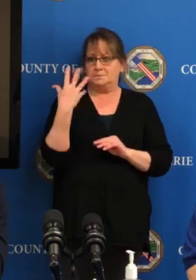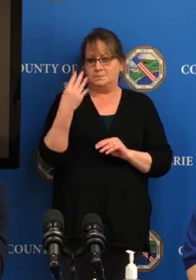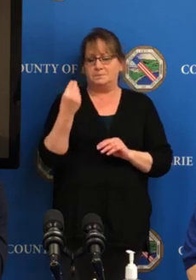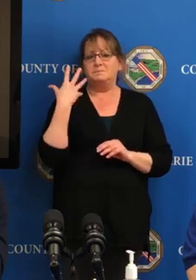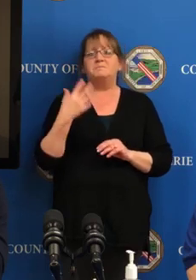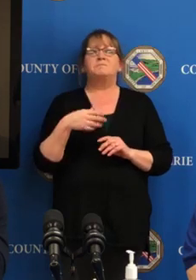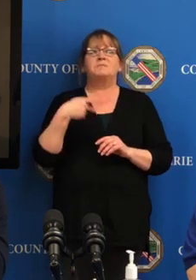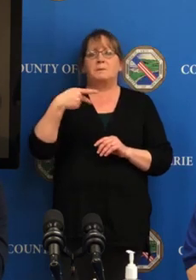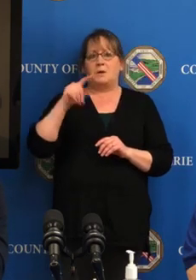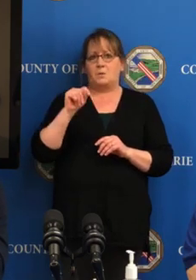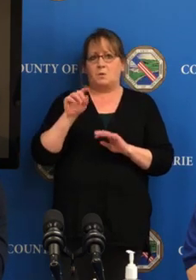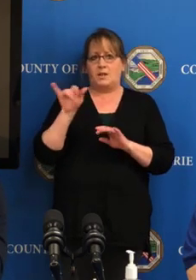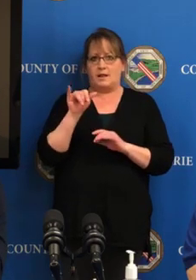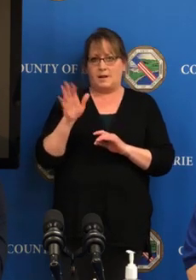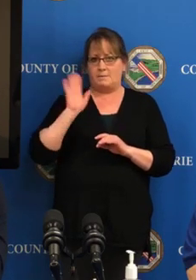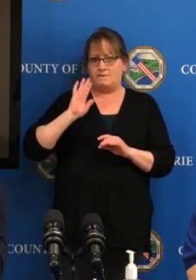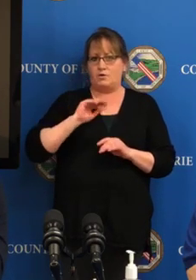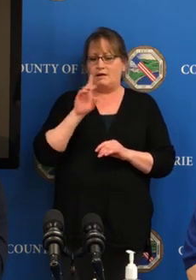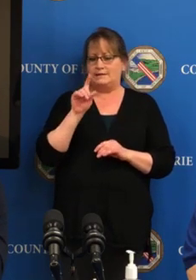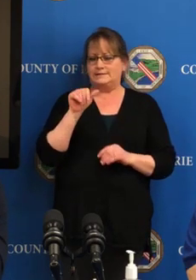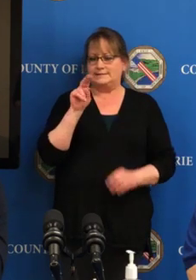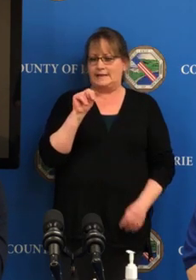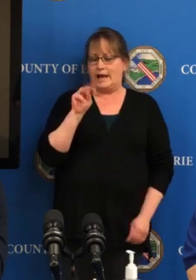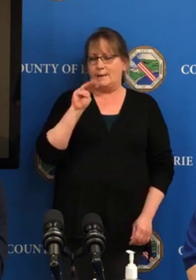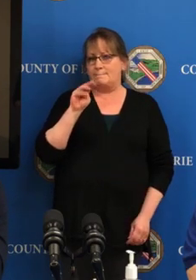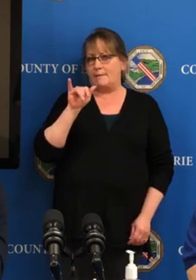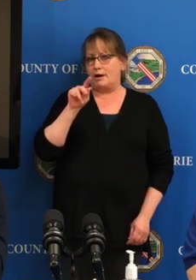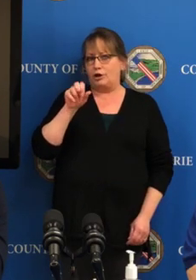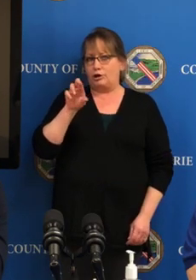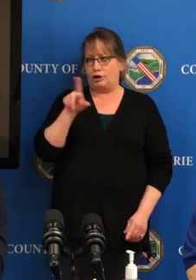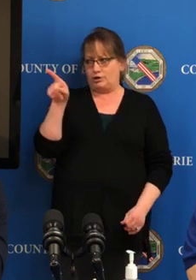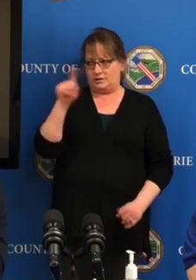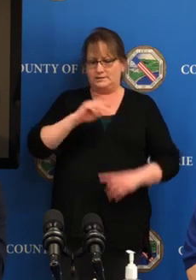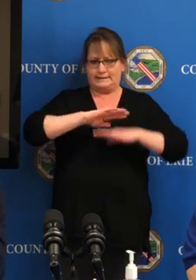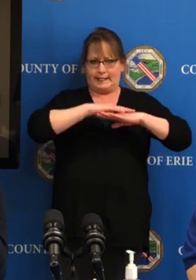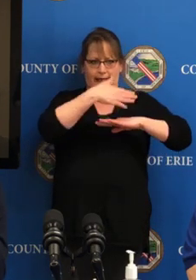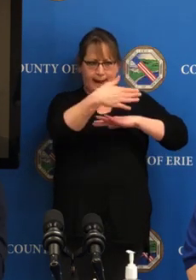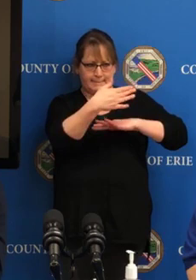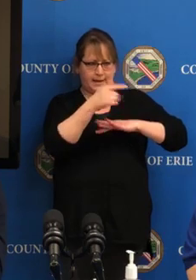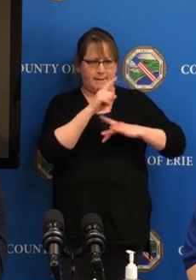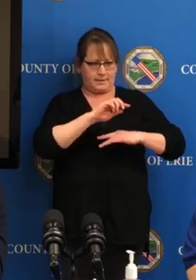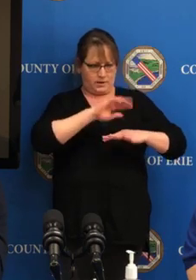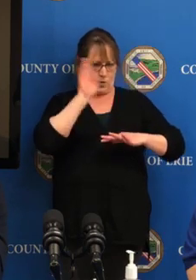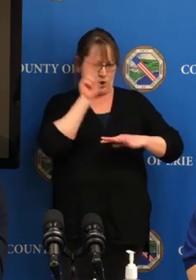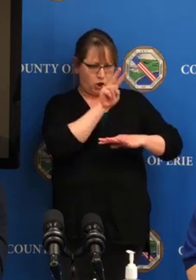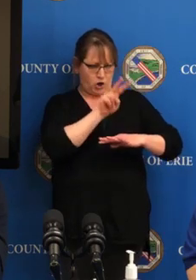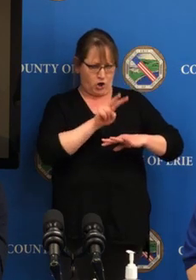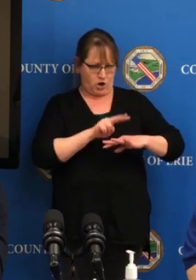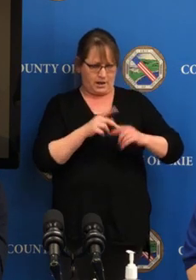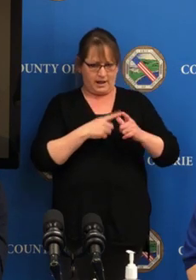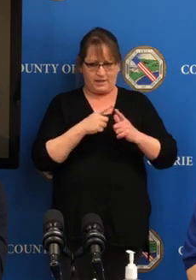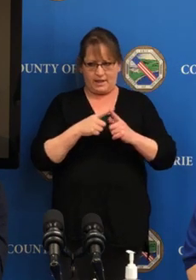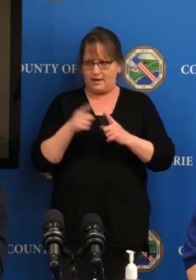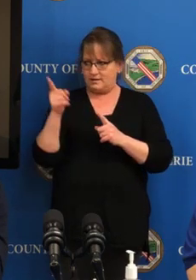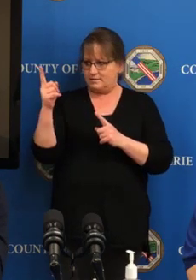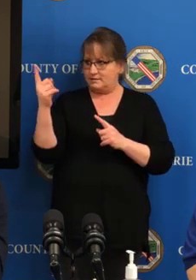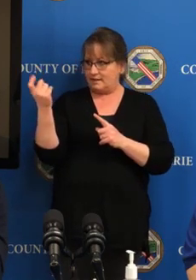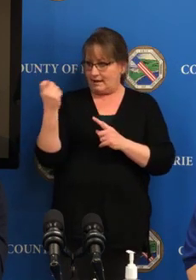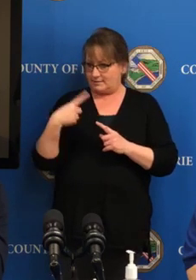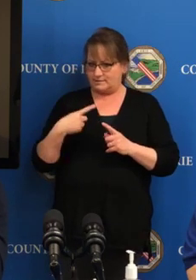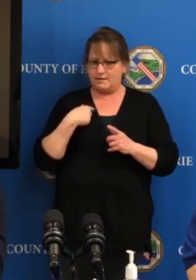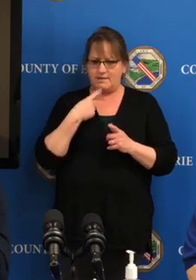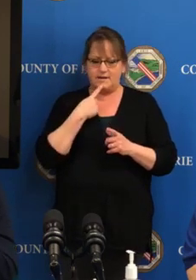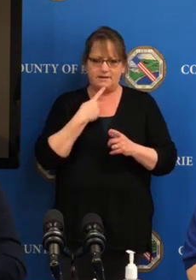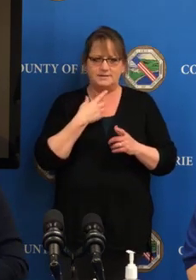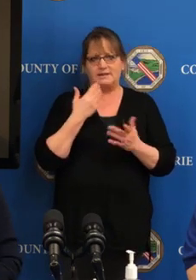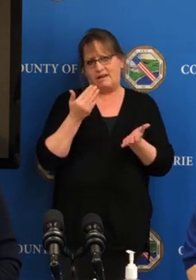past. Dan Meyer from my office is manning the laptop over there, and he'll be asking questions, which I'll repeat in the mic because I'm not certain if you're going to be able to hear it,